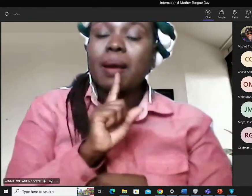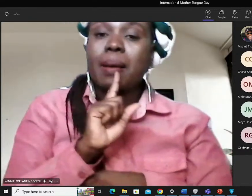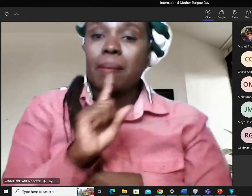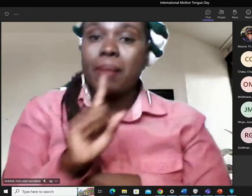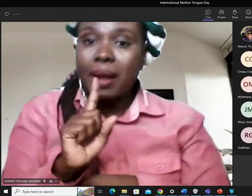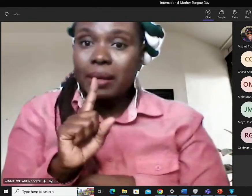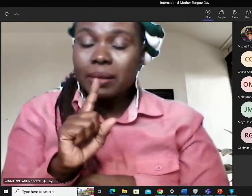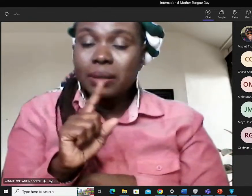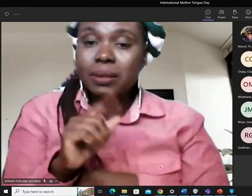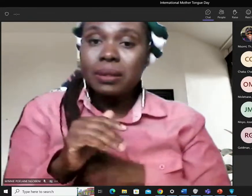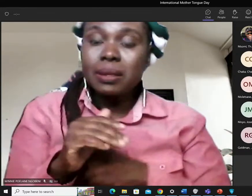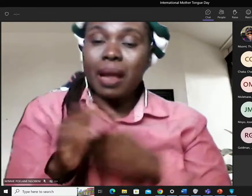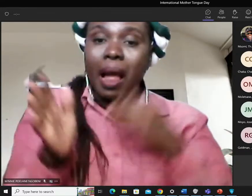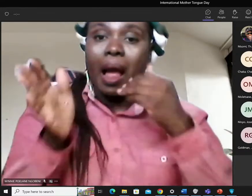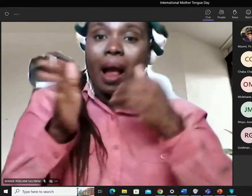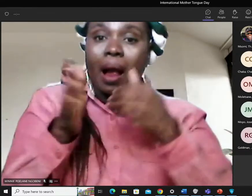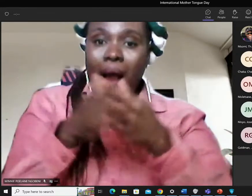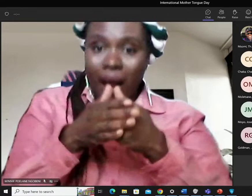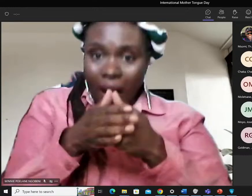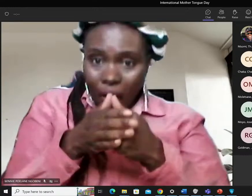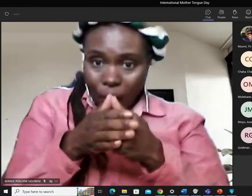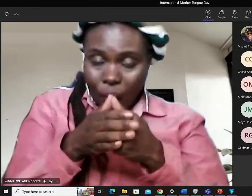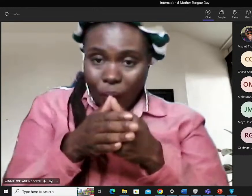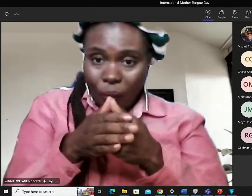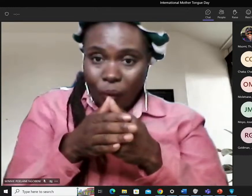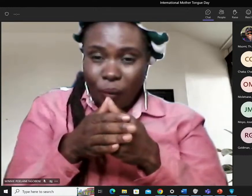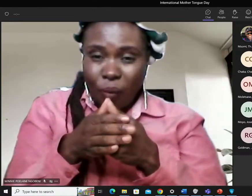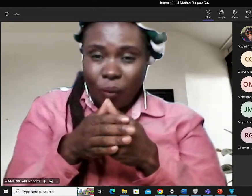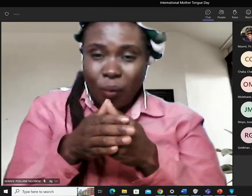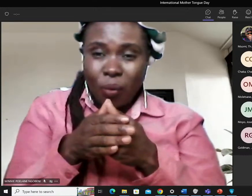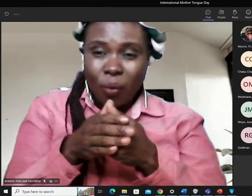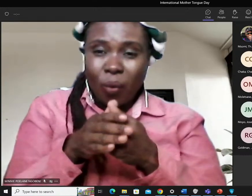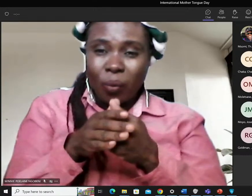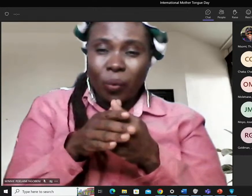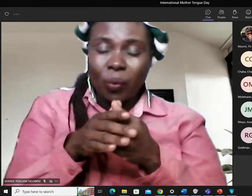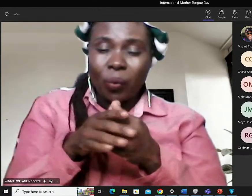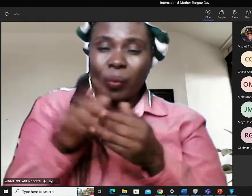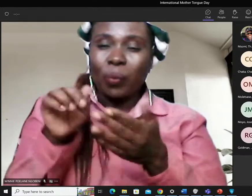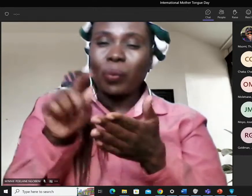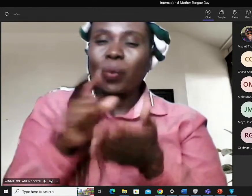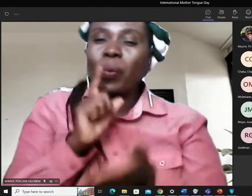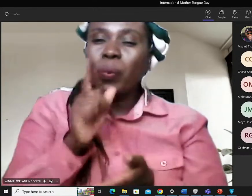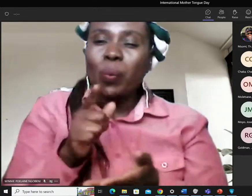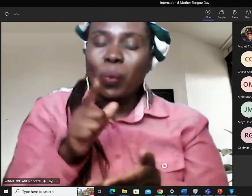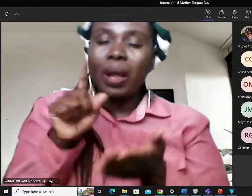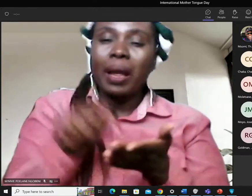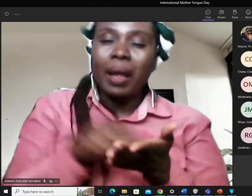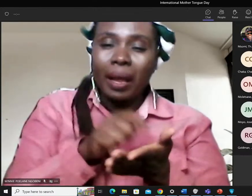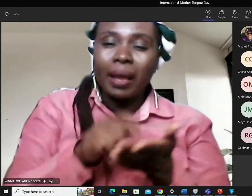program ya tla ifitla, so ke ra re ke tlo gata ba bangwe di-cont ke tla gopela tshwarelo ge ke fetša.